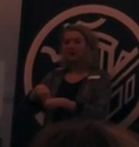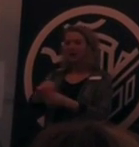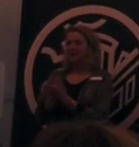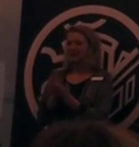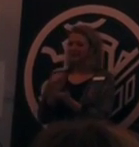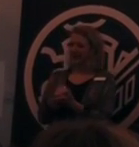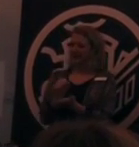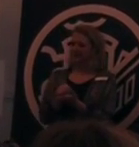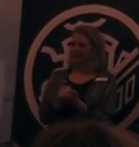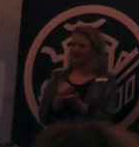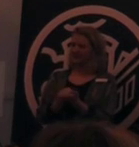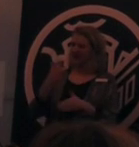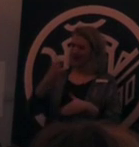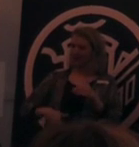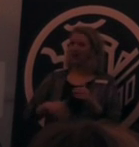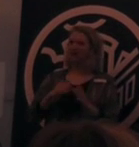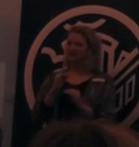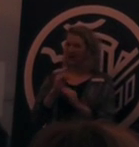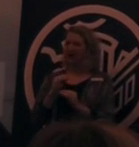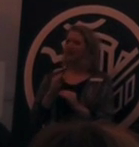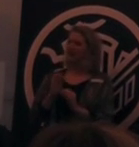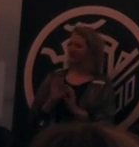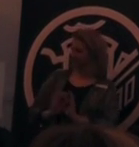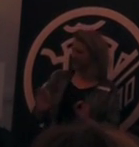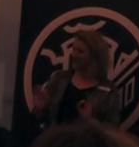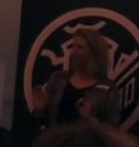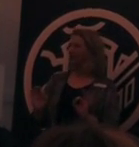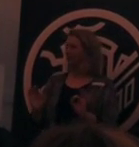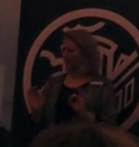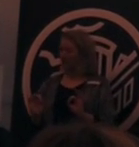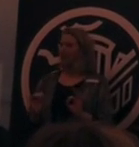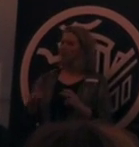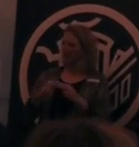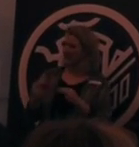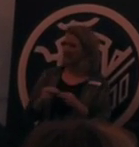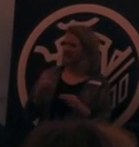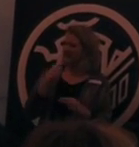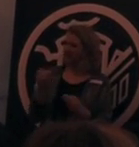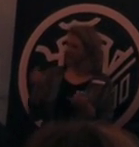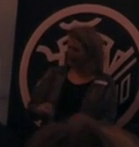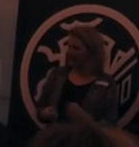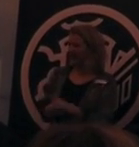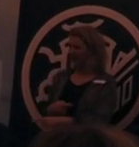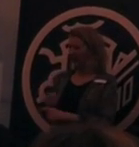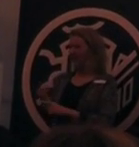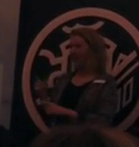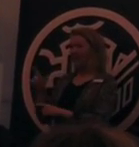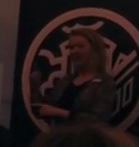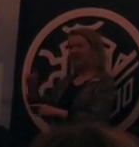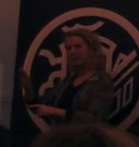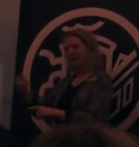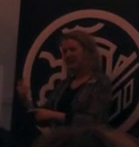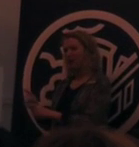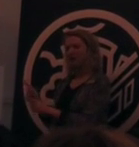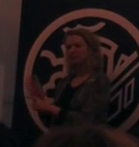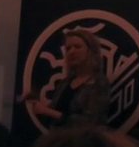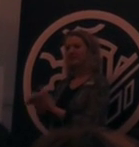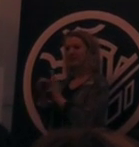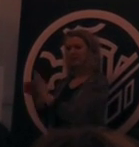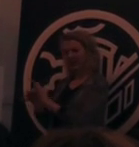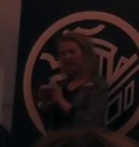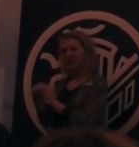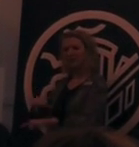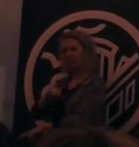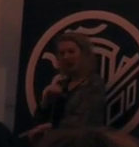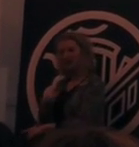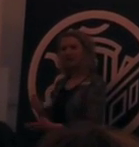up talking, well, Milk is saying this is LGBT pride, is family pride as well. And the family pride had very few people show up.